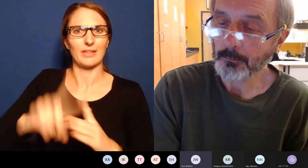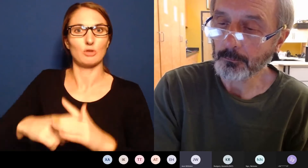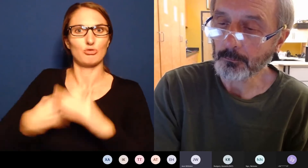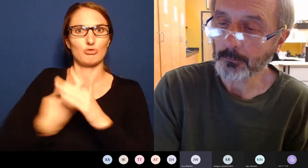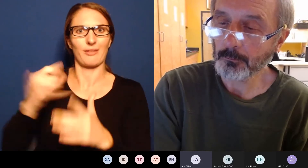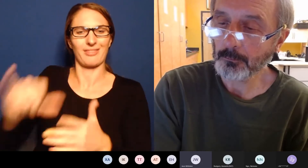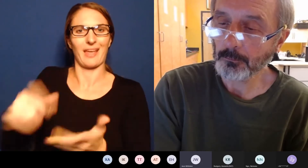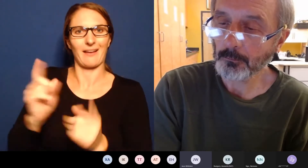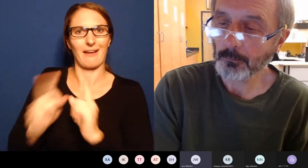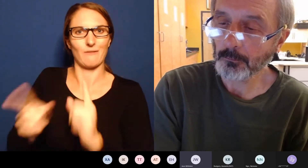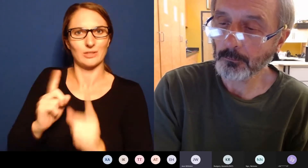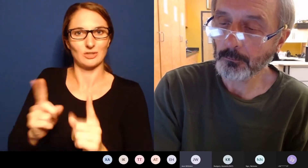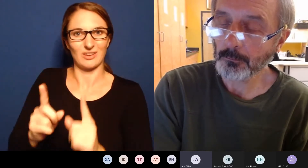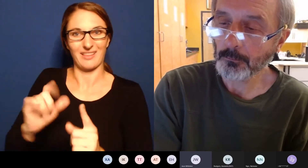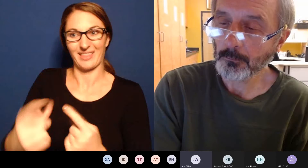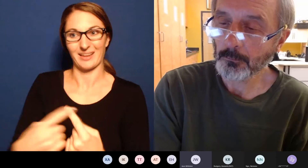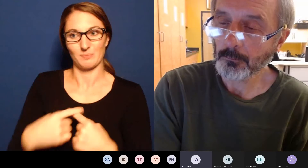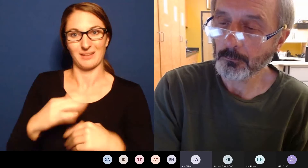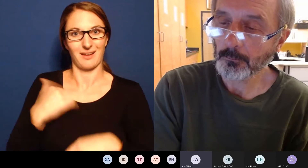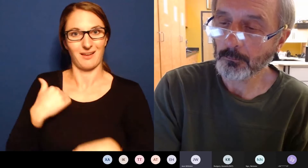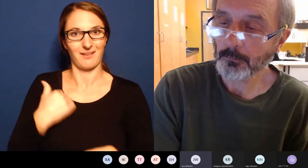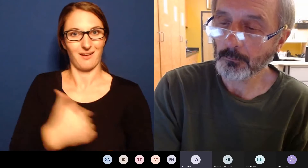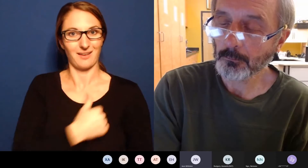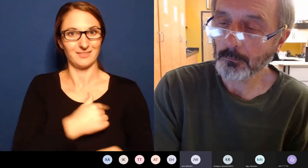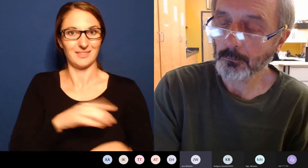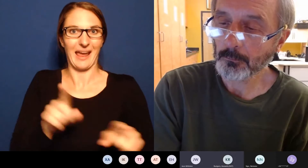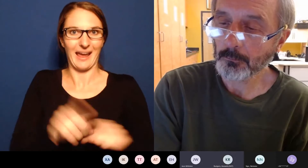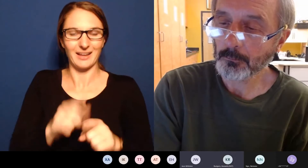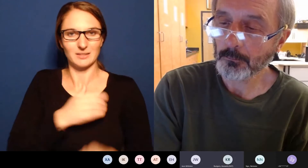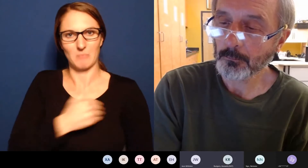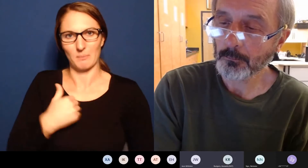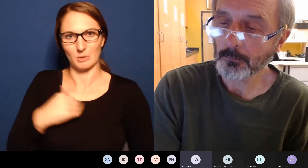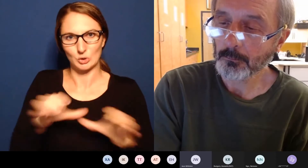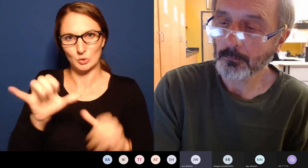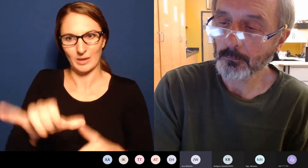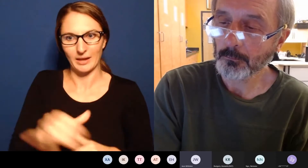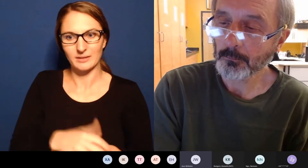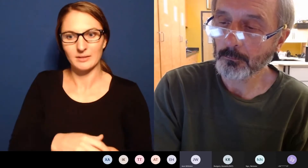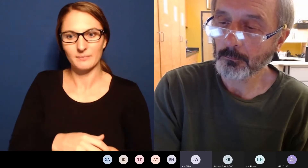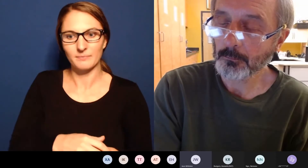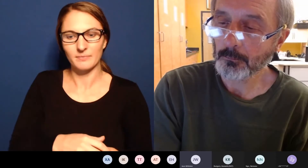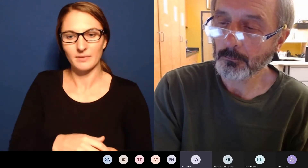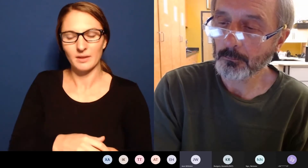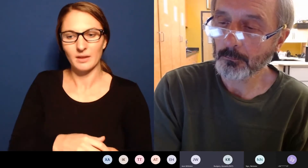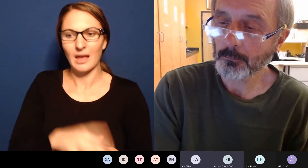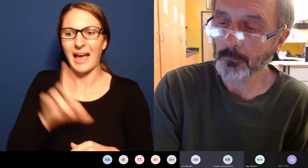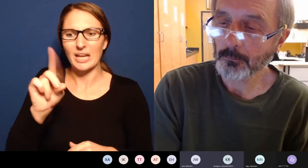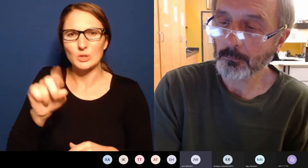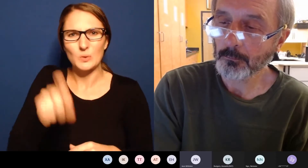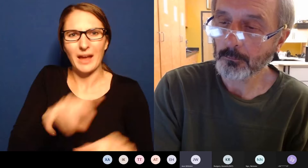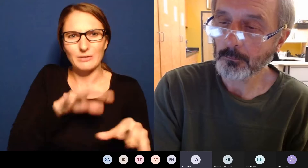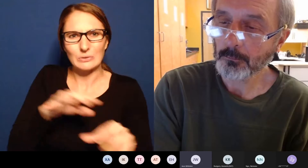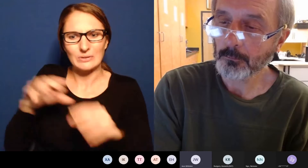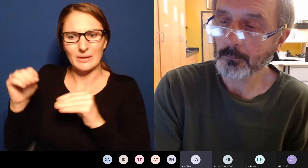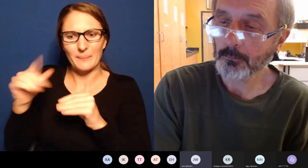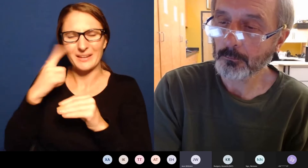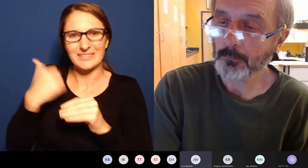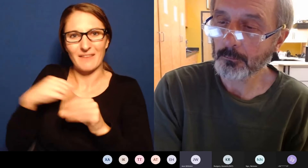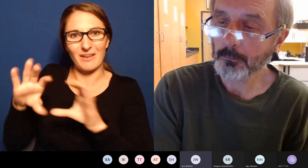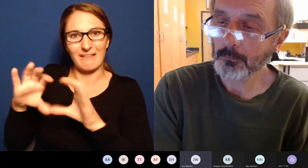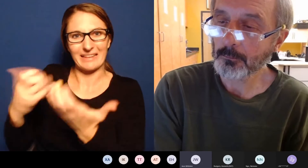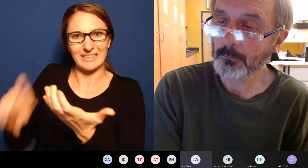members to help with this as well. And I'm going to bug out. I've got a class I got to get online for, but